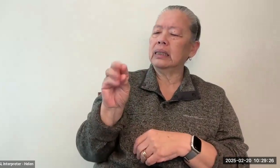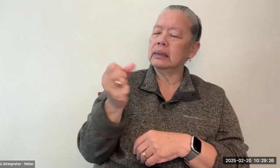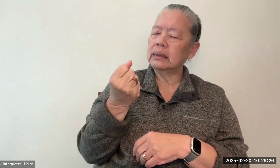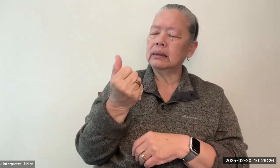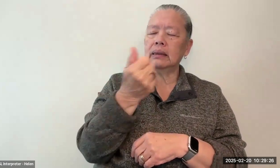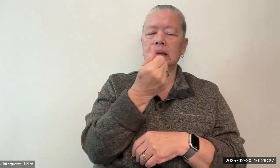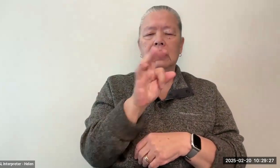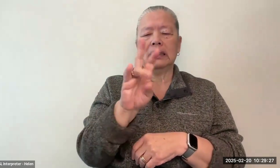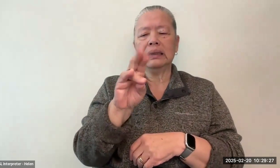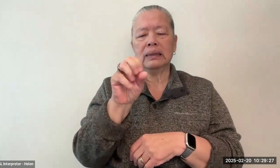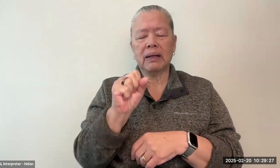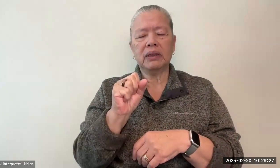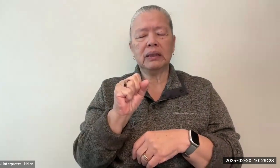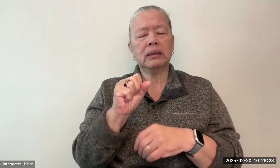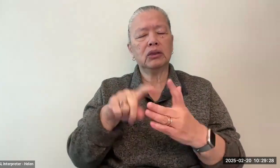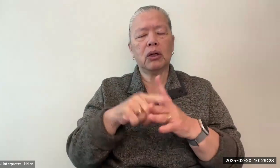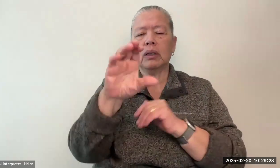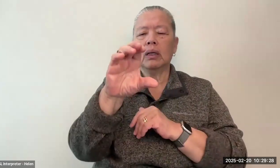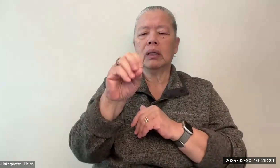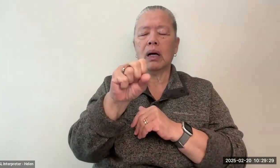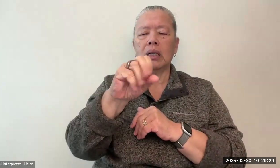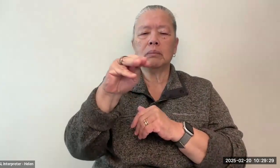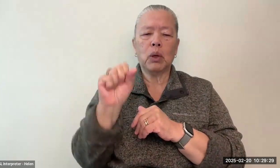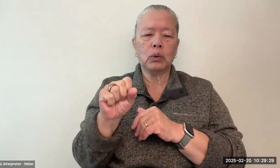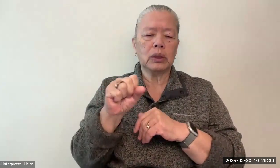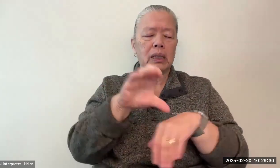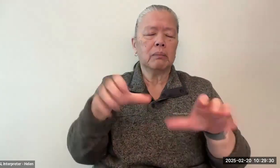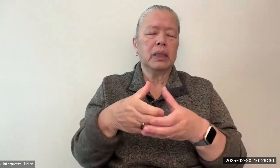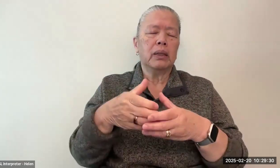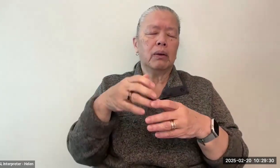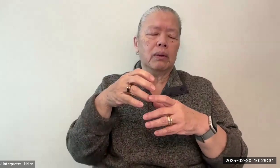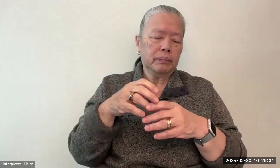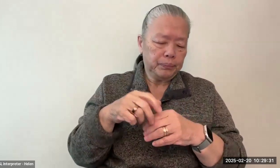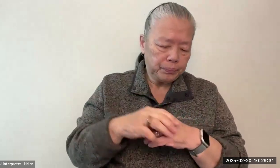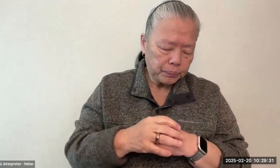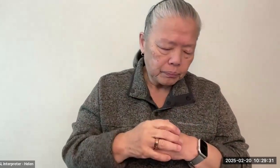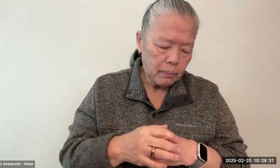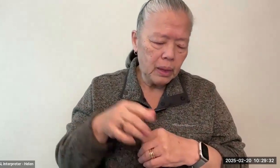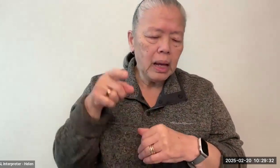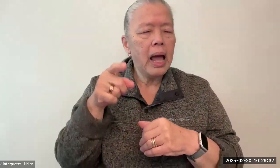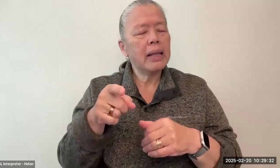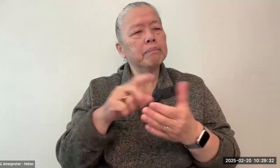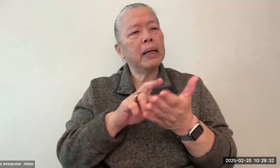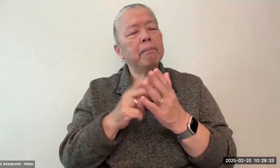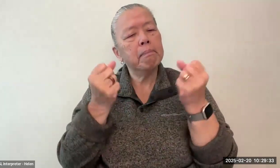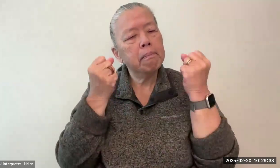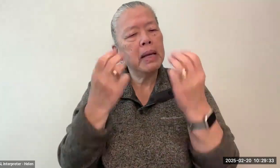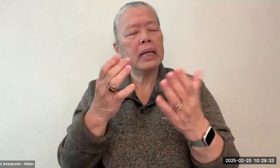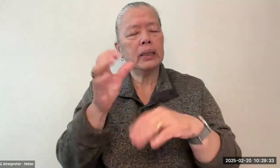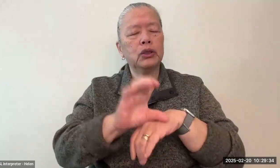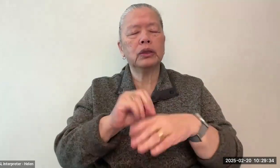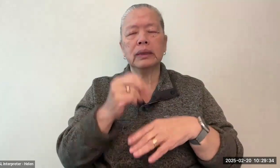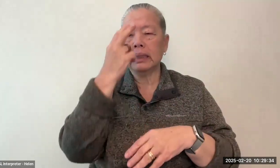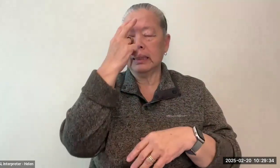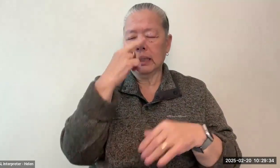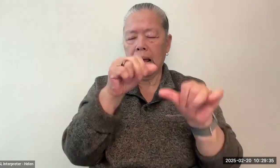brought Cosmos, the Commission on the Structure of Methodism Overseas, and a wave of churches in Latin America and Asia